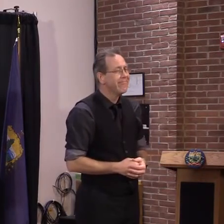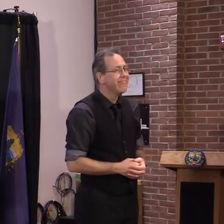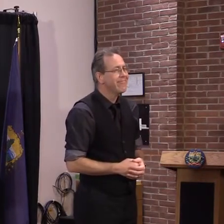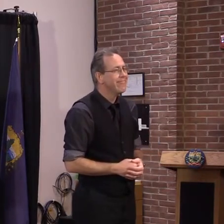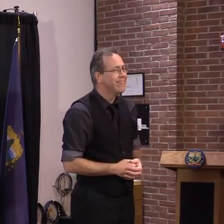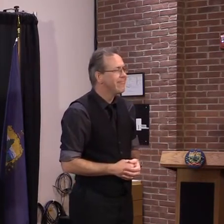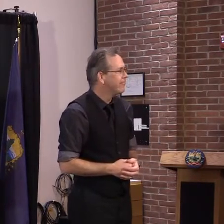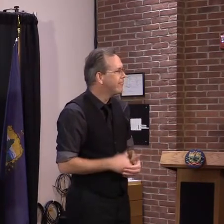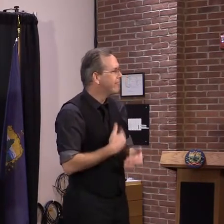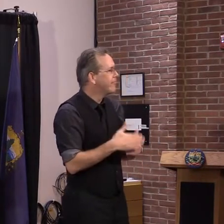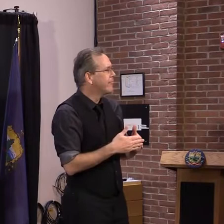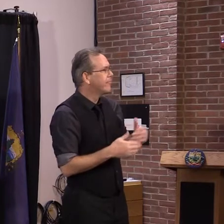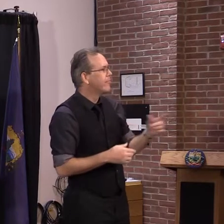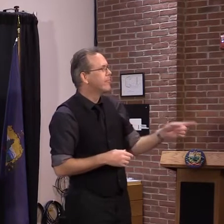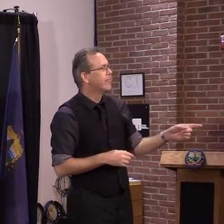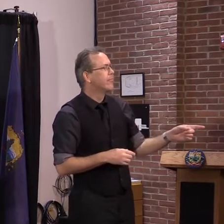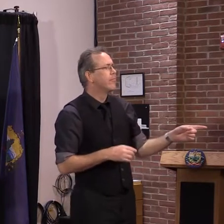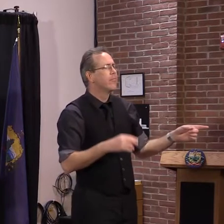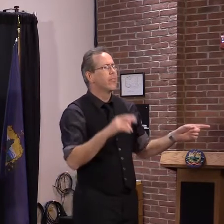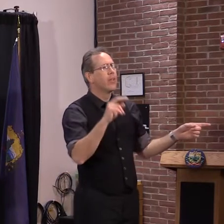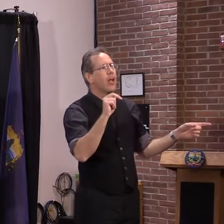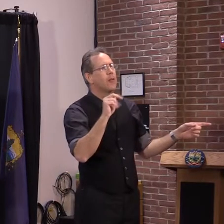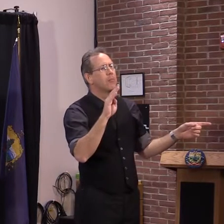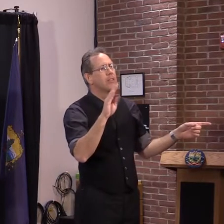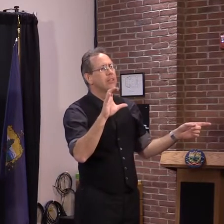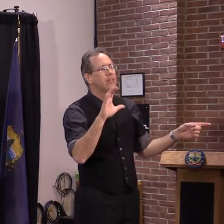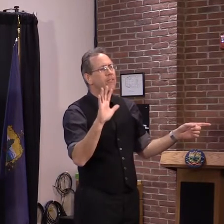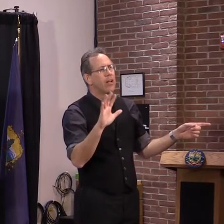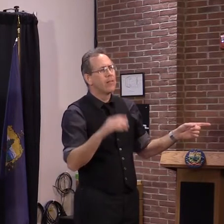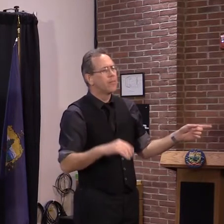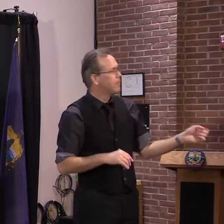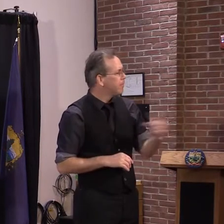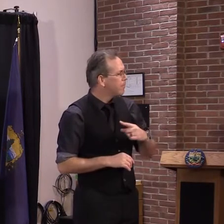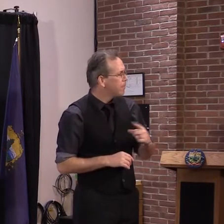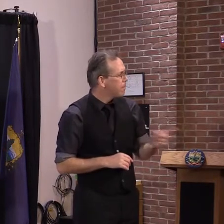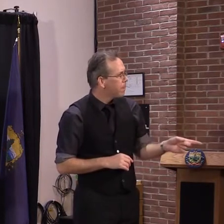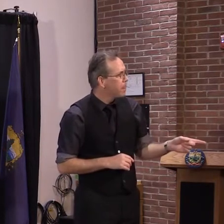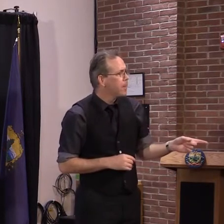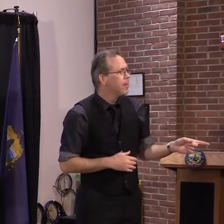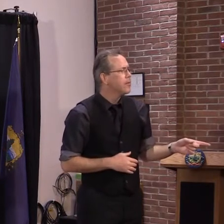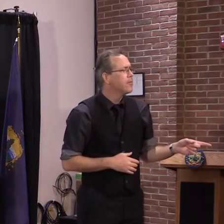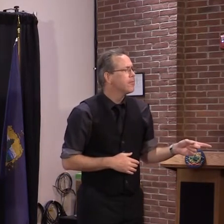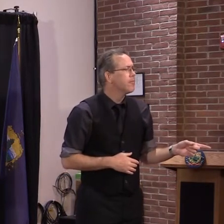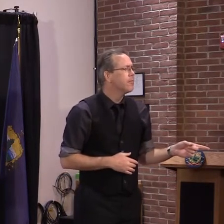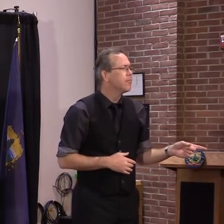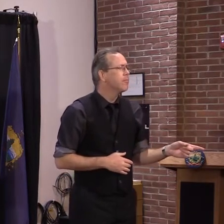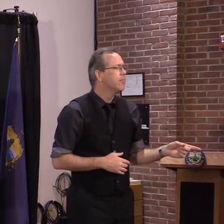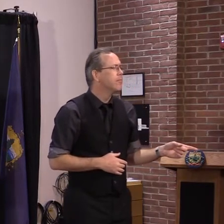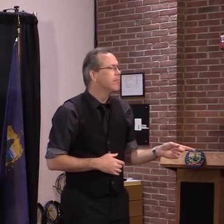When it comes to dropping some unnecessary mitigation measures in the schools, maybe this is a question for